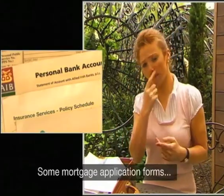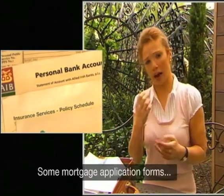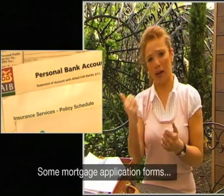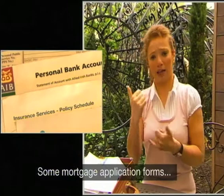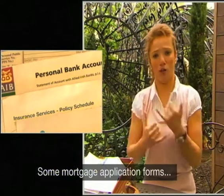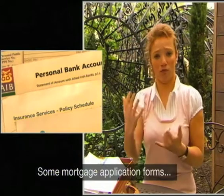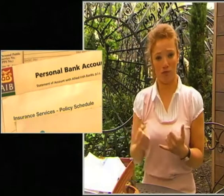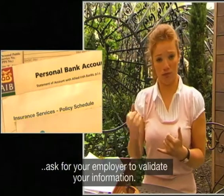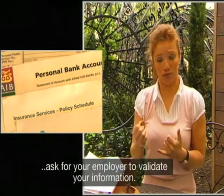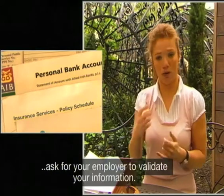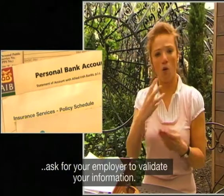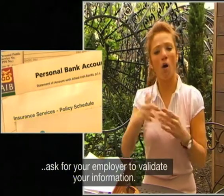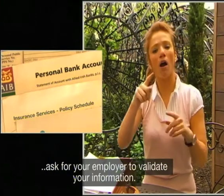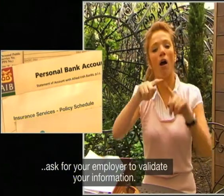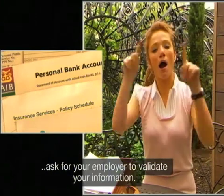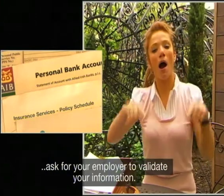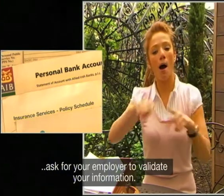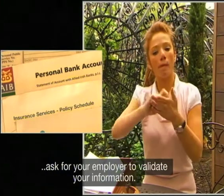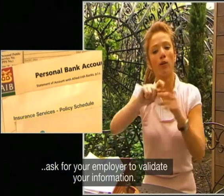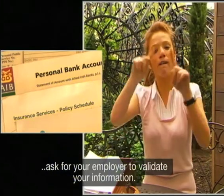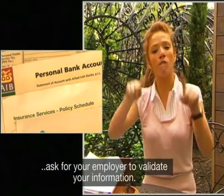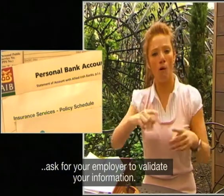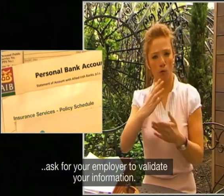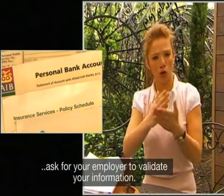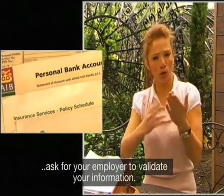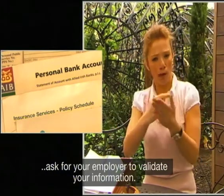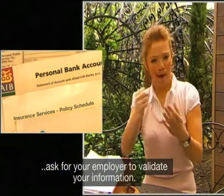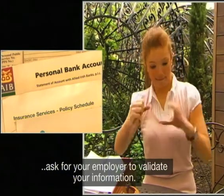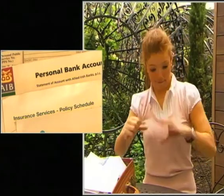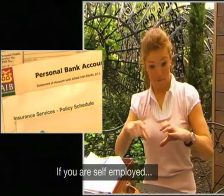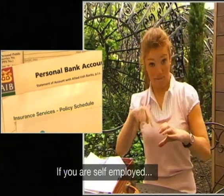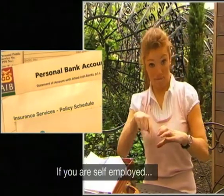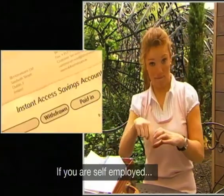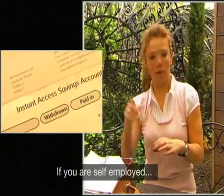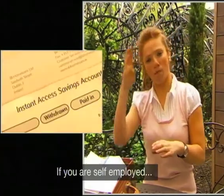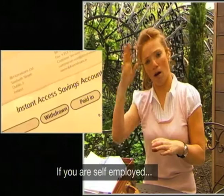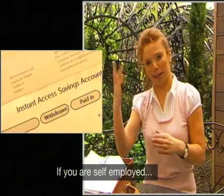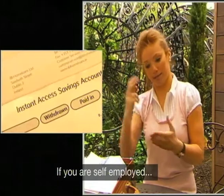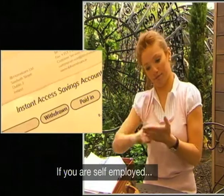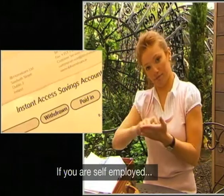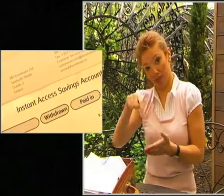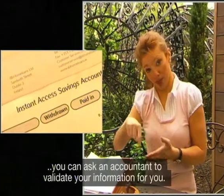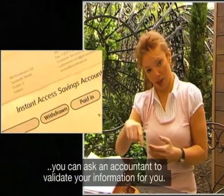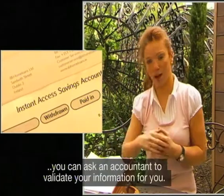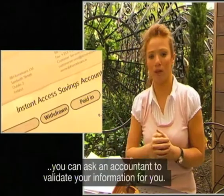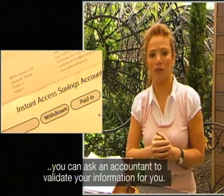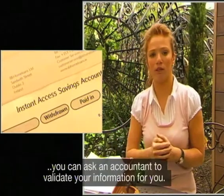application forms ask for your employer to validate your information. If you are self-employed, you can ask an accountant